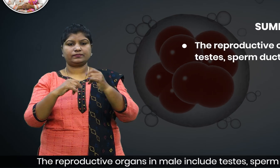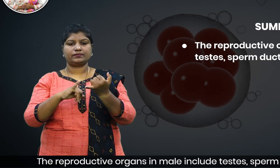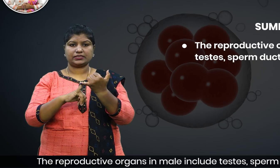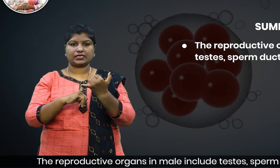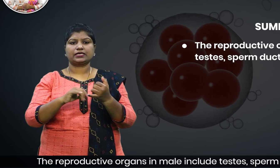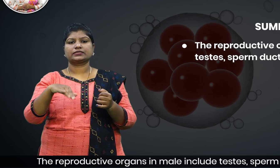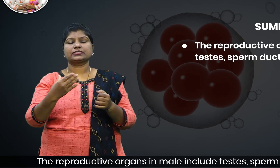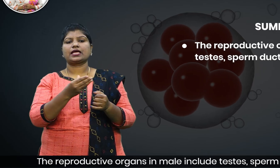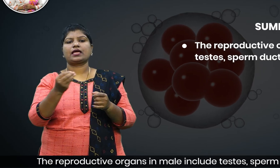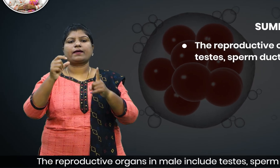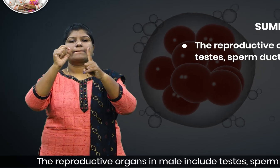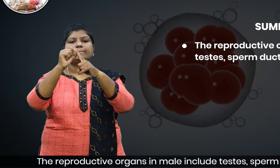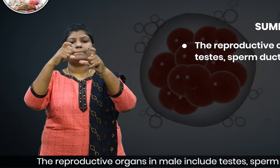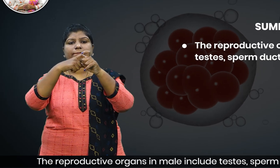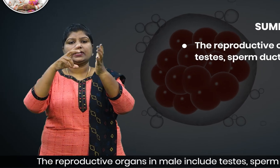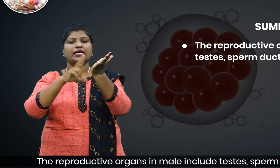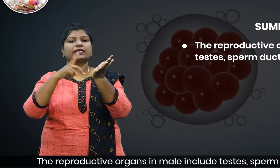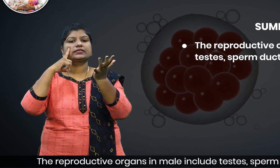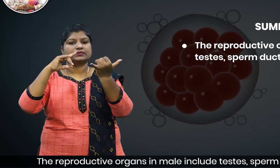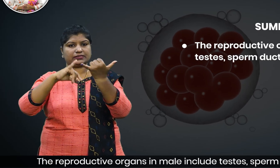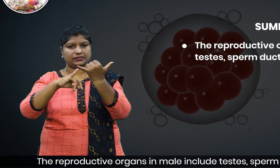and penis.